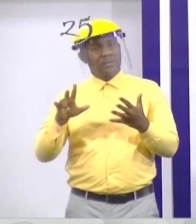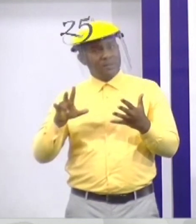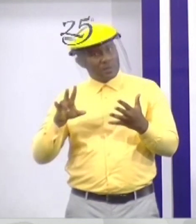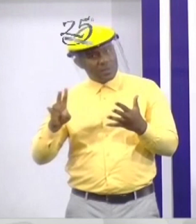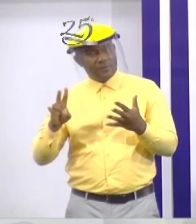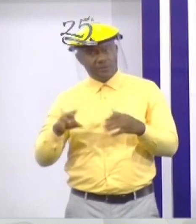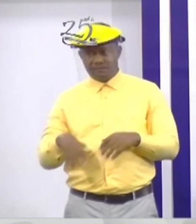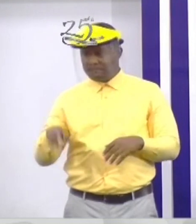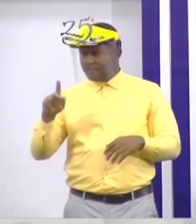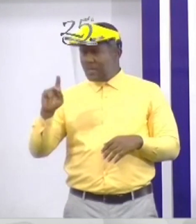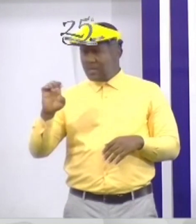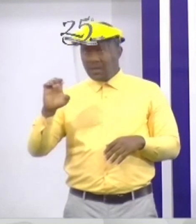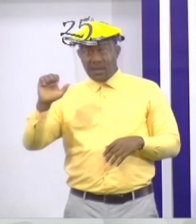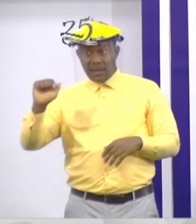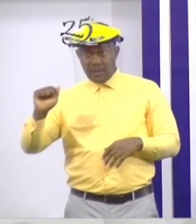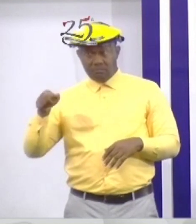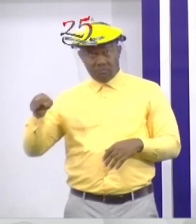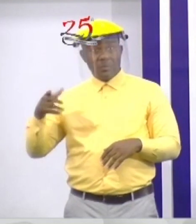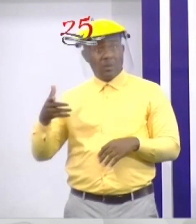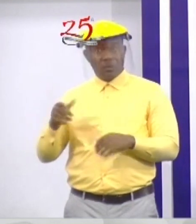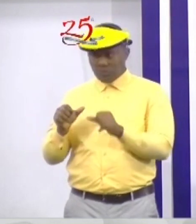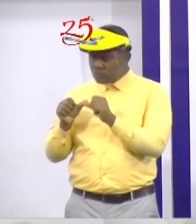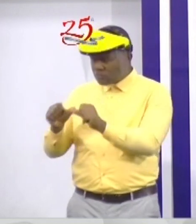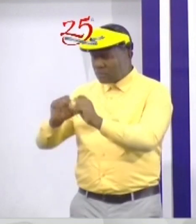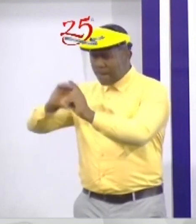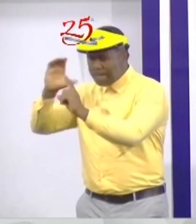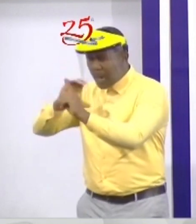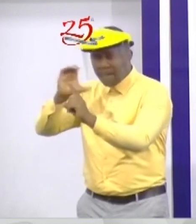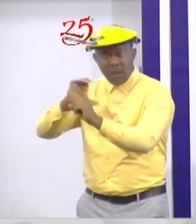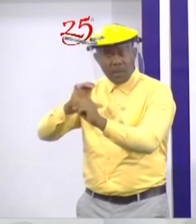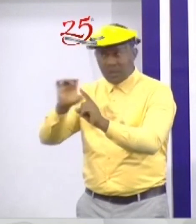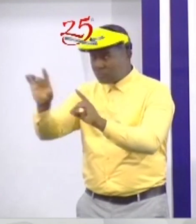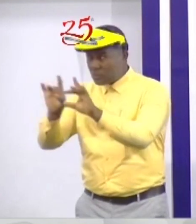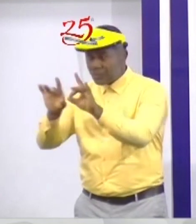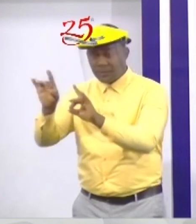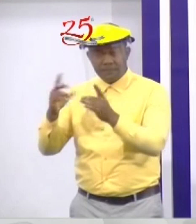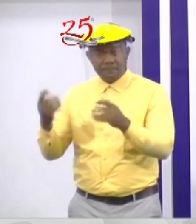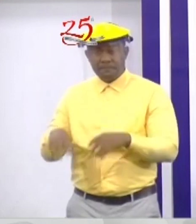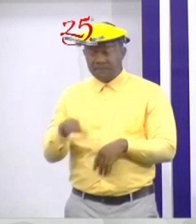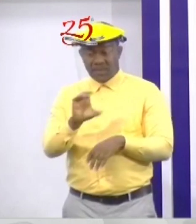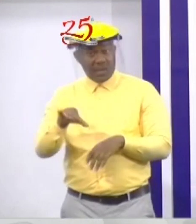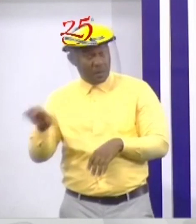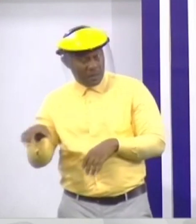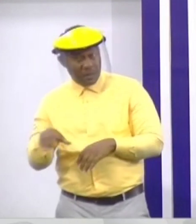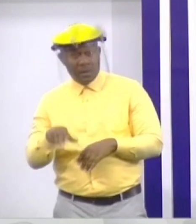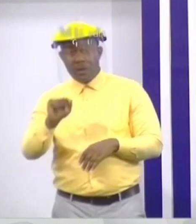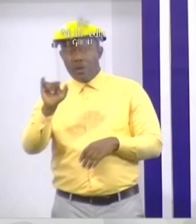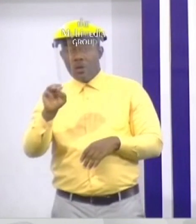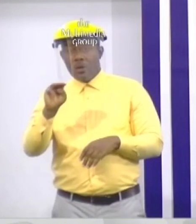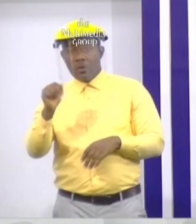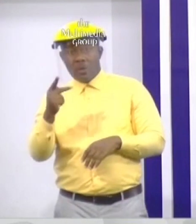a major enhanced surveillance going on to be able to identify and also contain. We have Cape Coast, Ejumakun, and